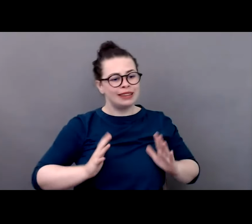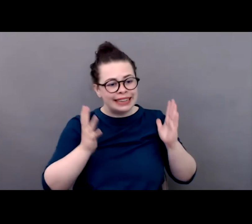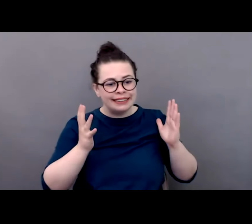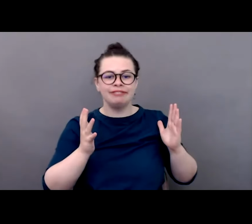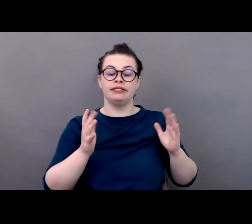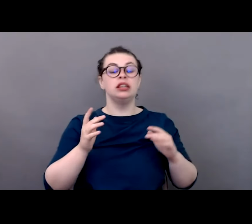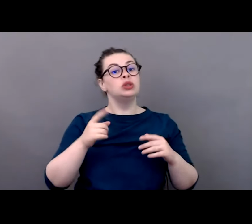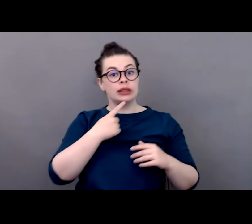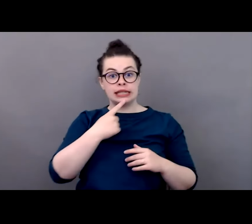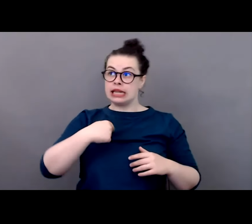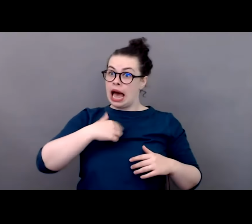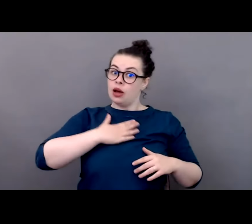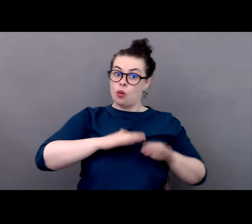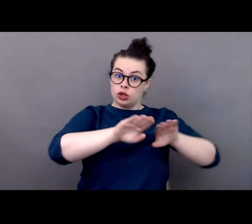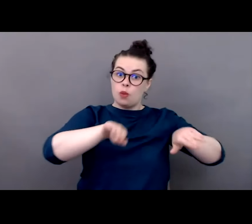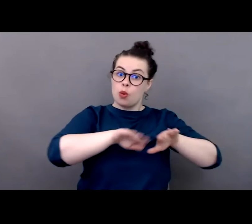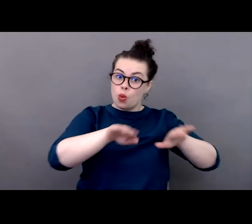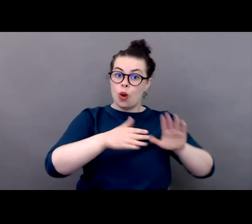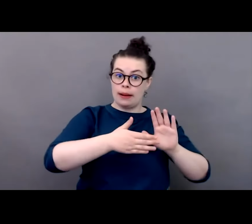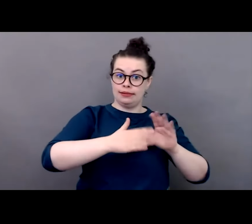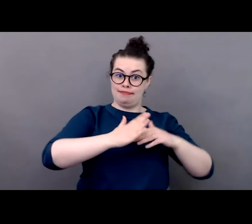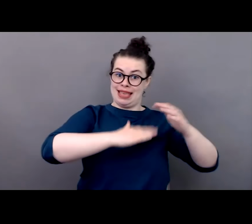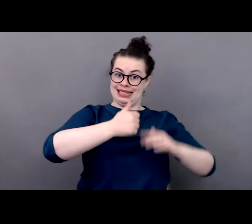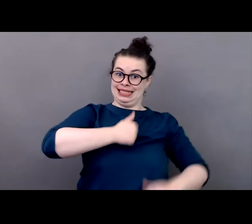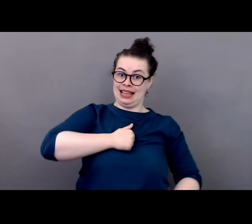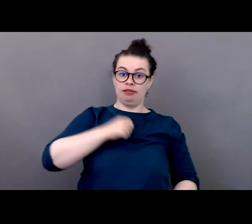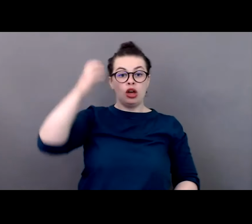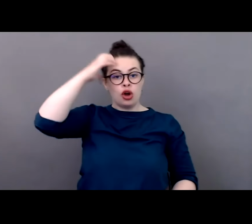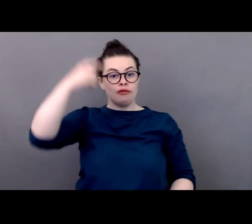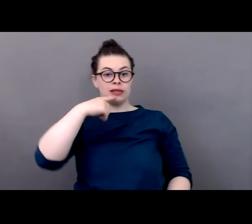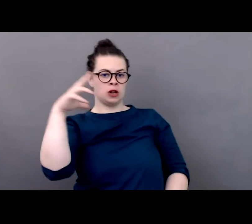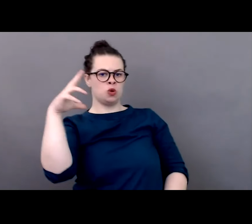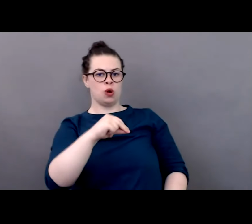them to build a pool next to their house was violating their right to independent living.